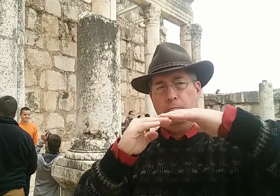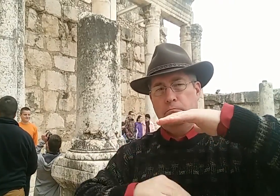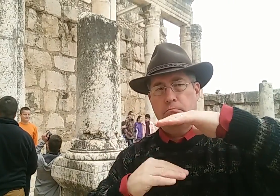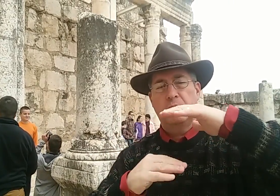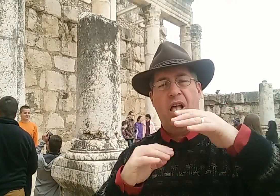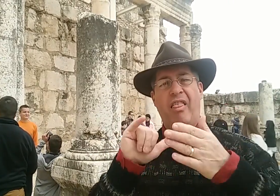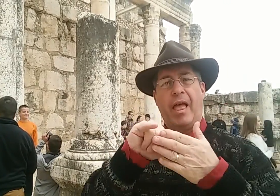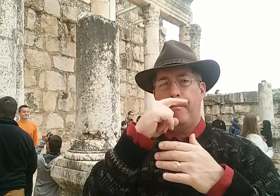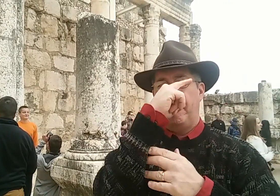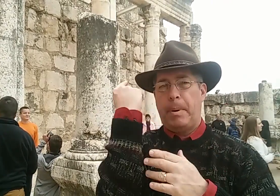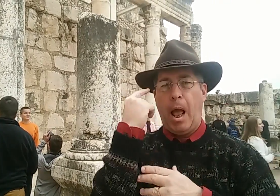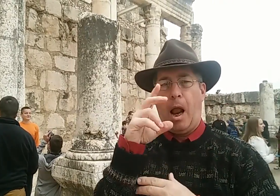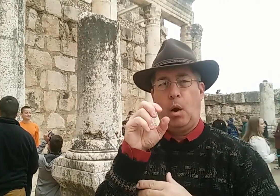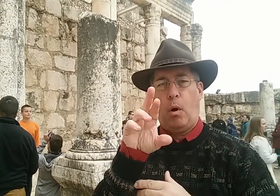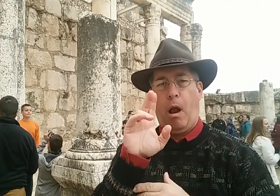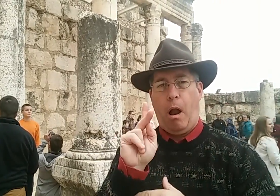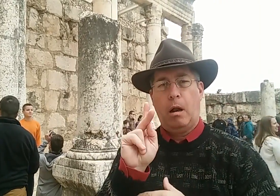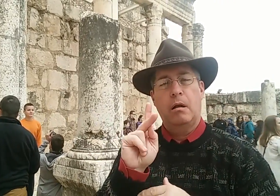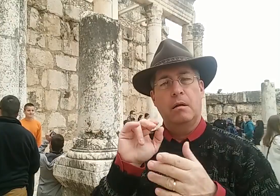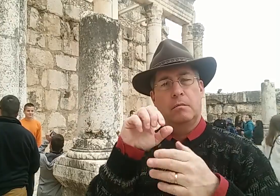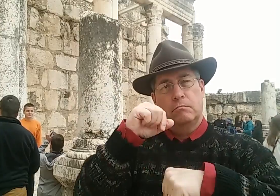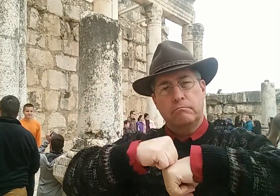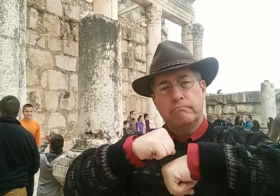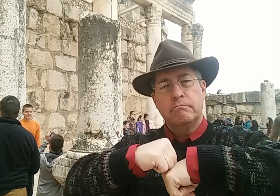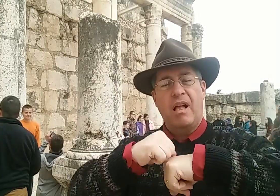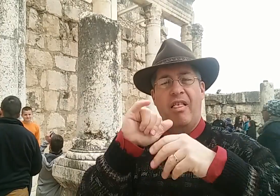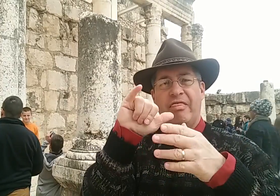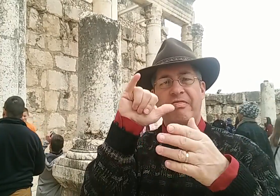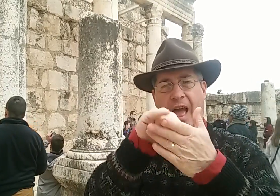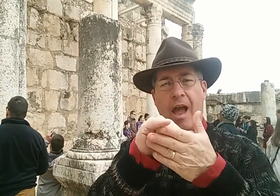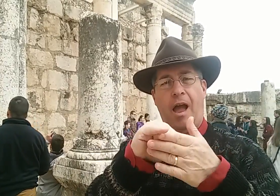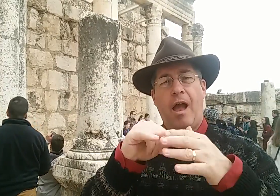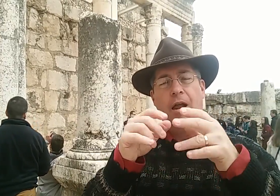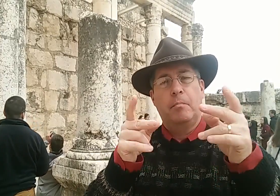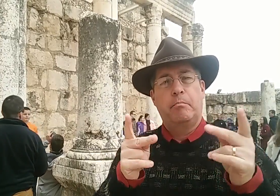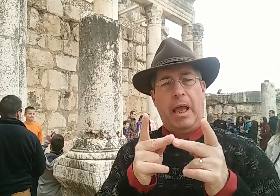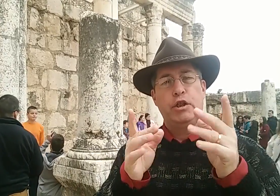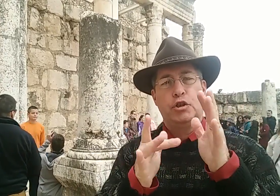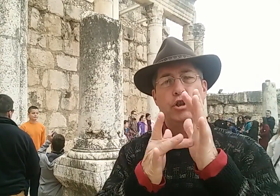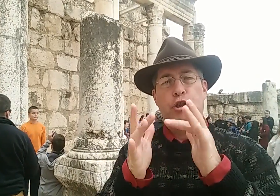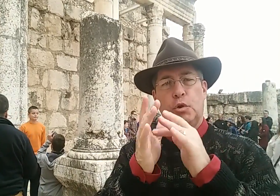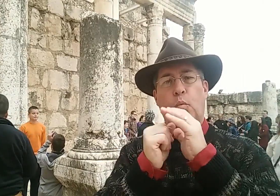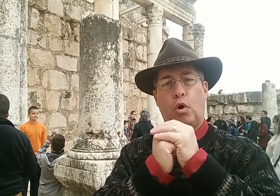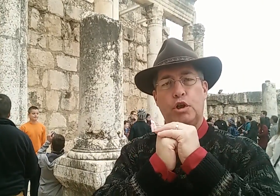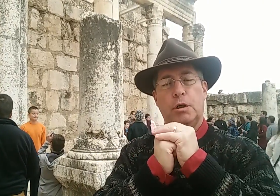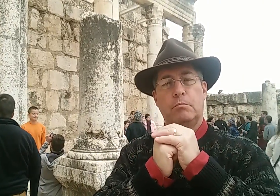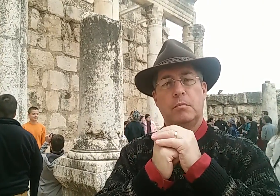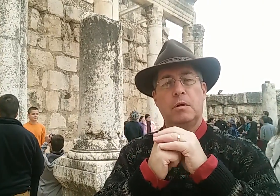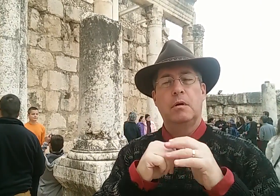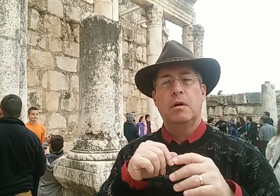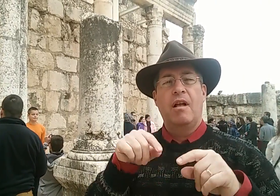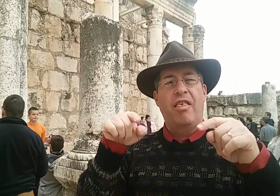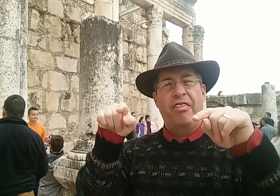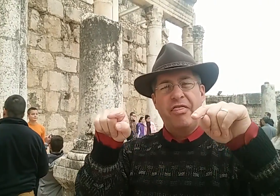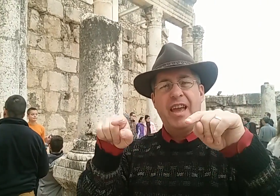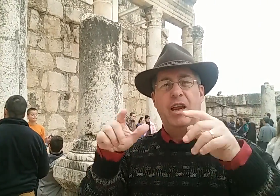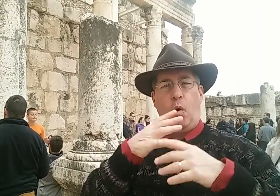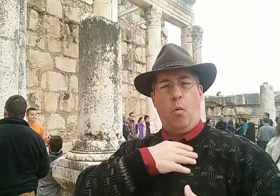Jesus. So you'll see that there are some black stones in a moment. I'll show you those. And that's the place possibly where